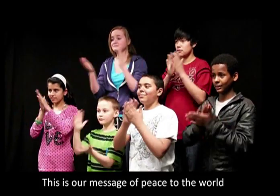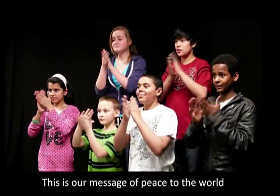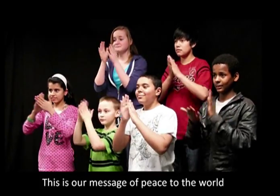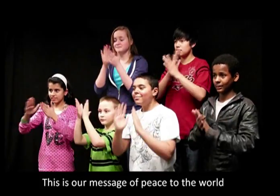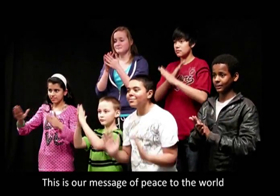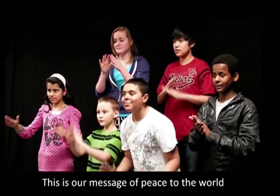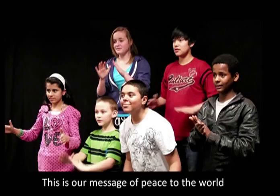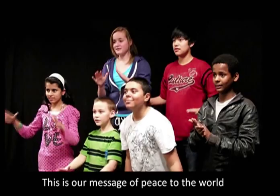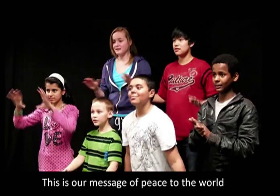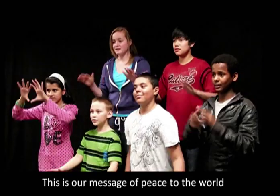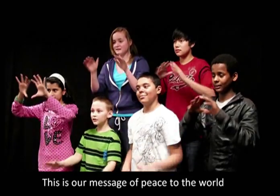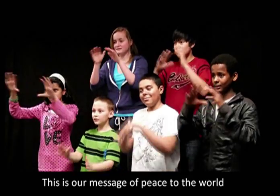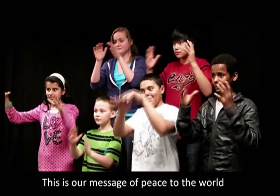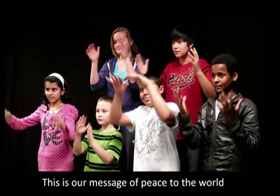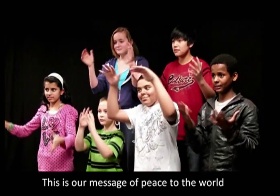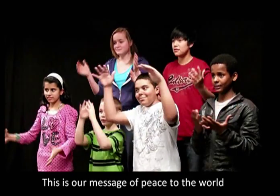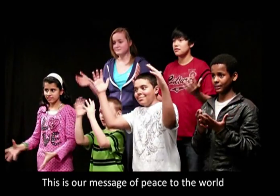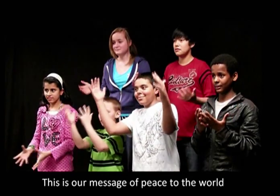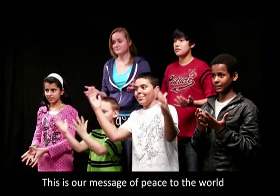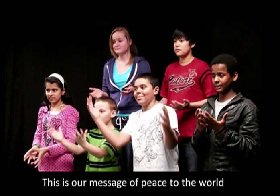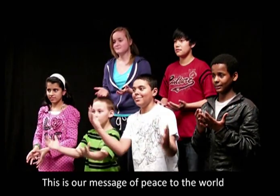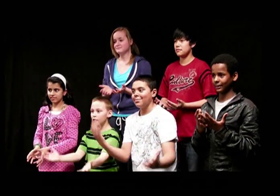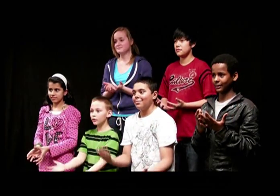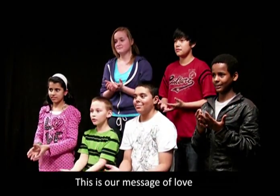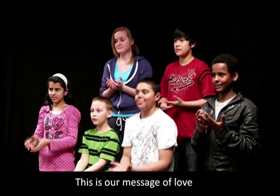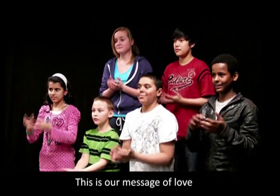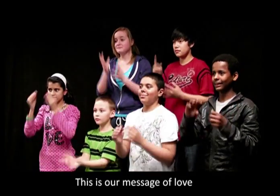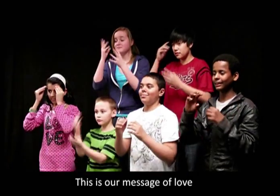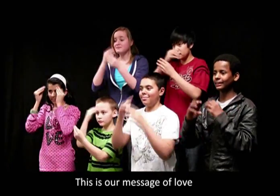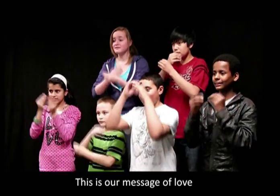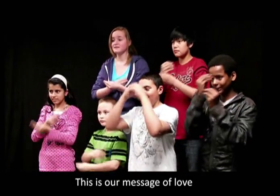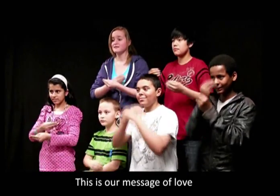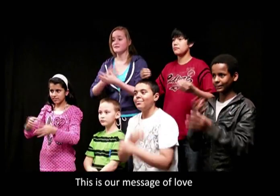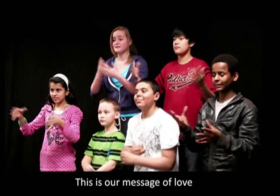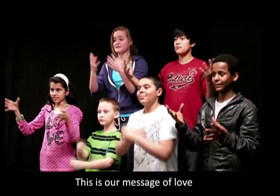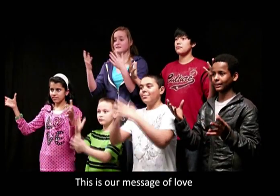world. This is our message of love.